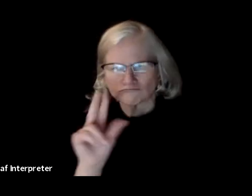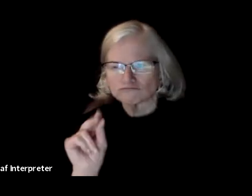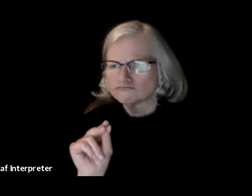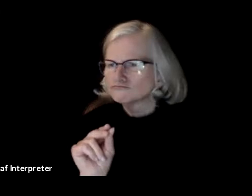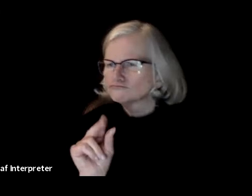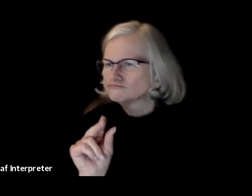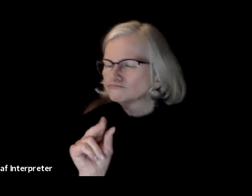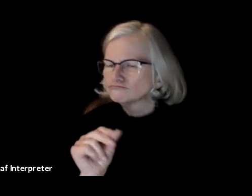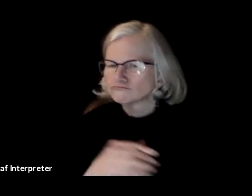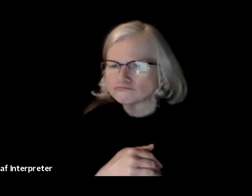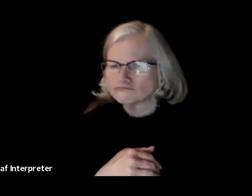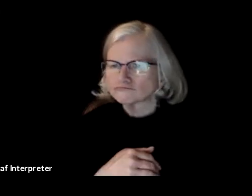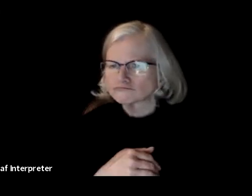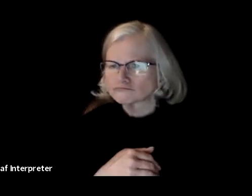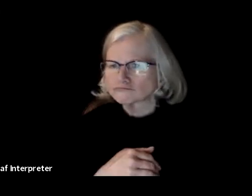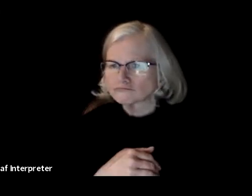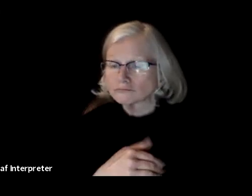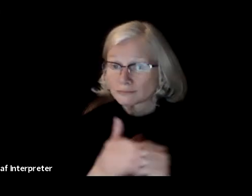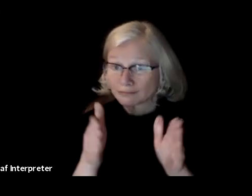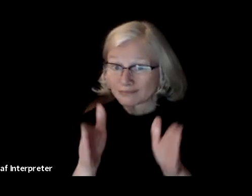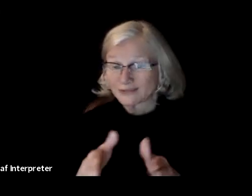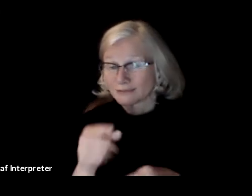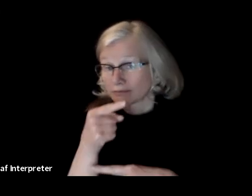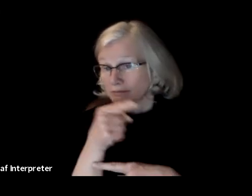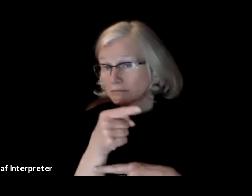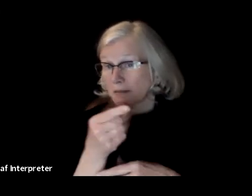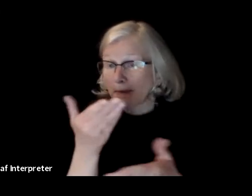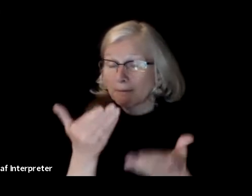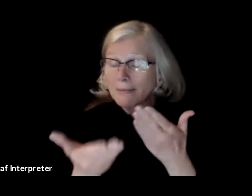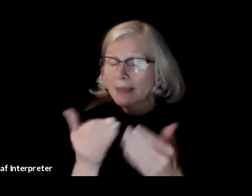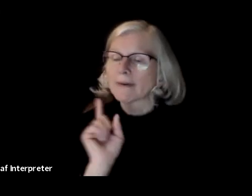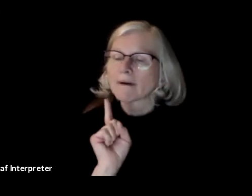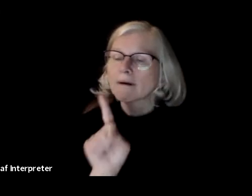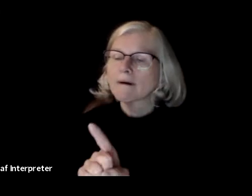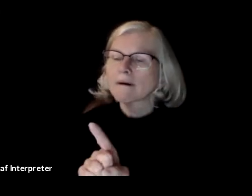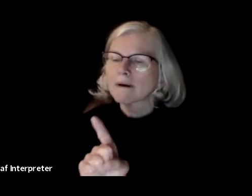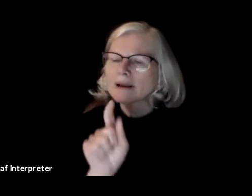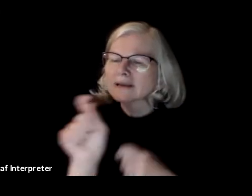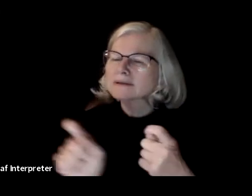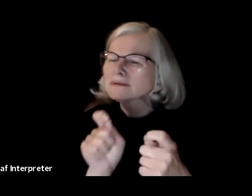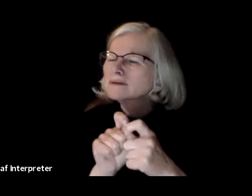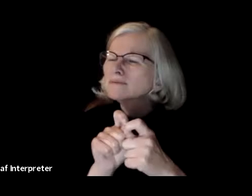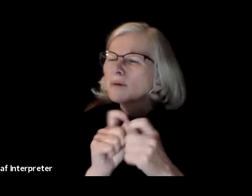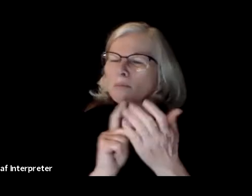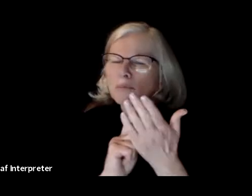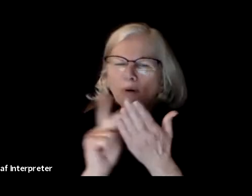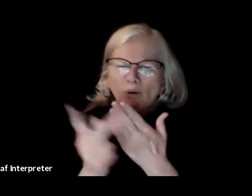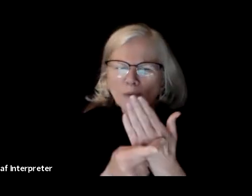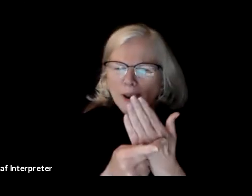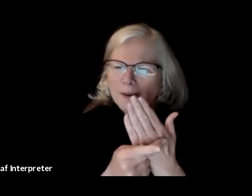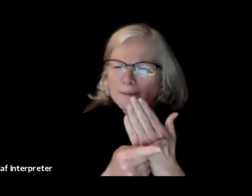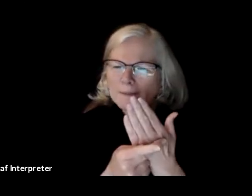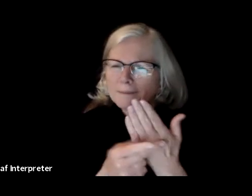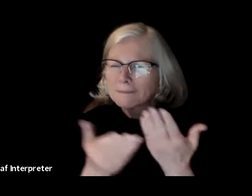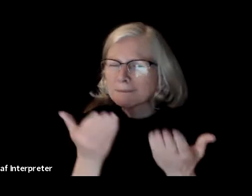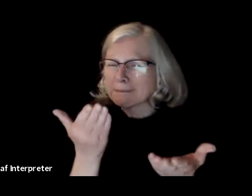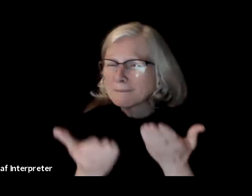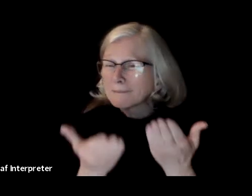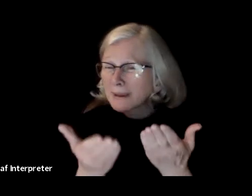or plan that covers COVID-19 vaccine administration fees for the vaccine recipient, such